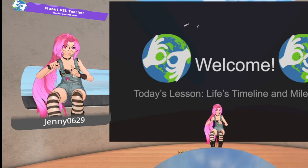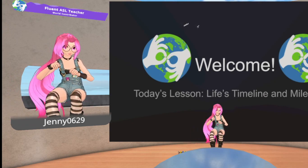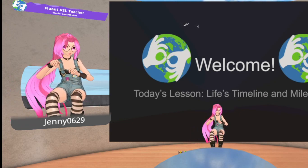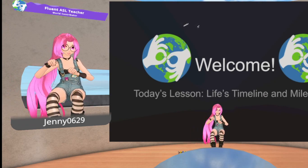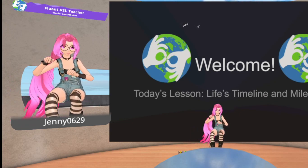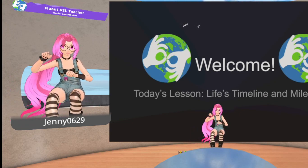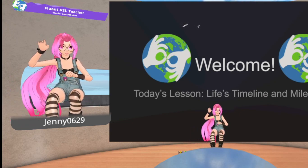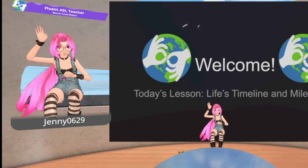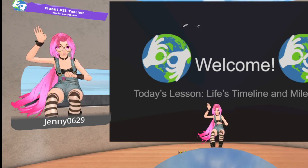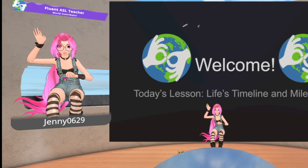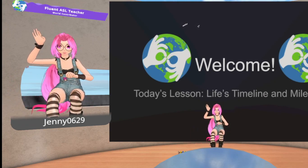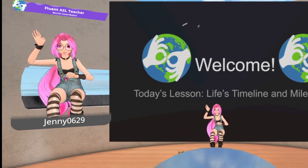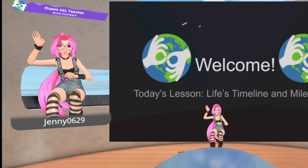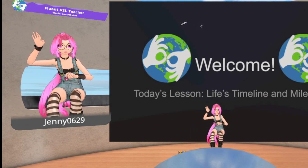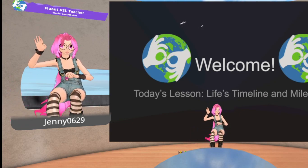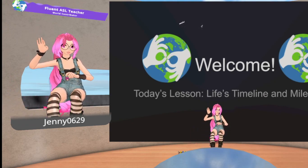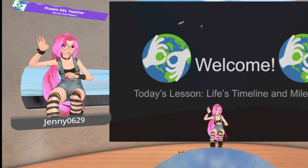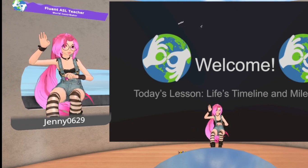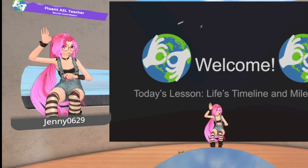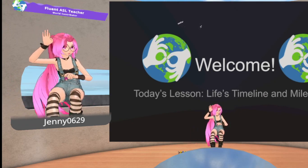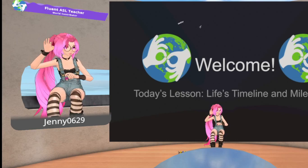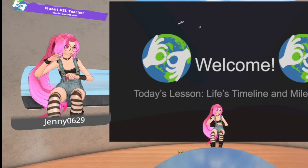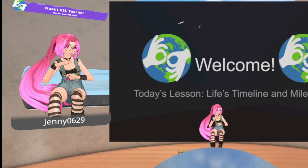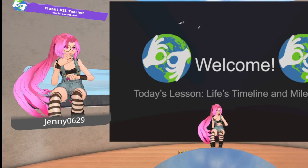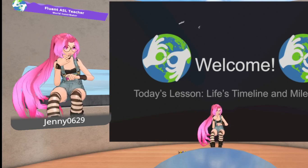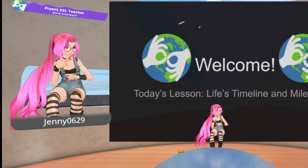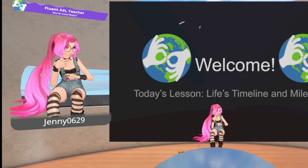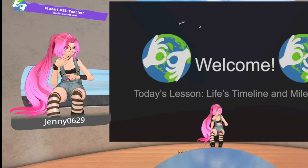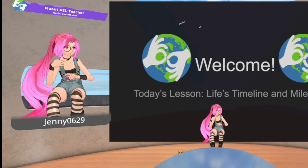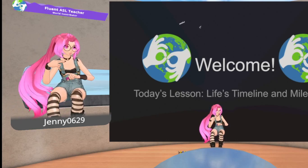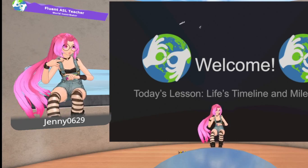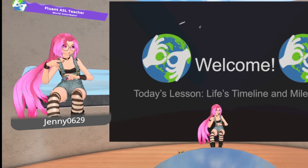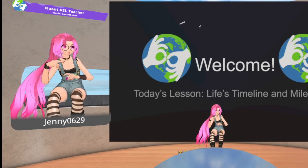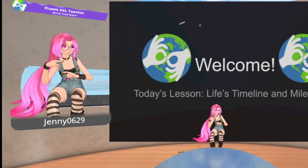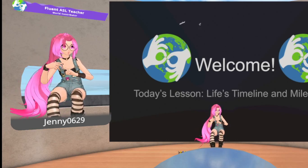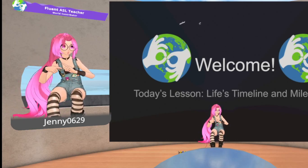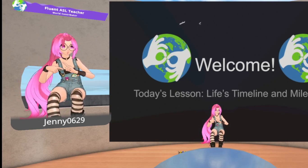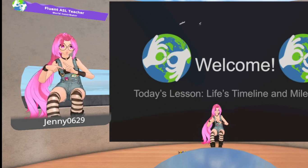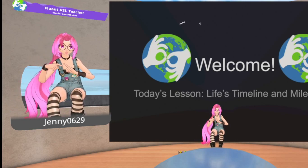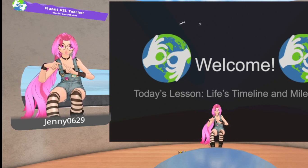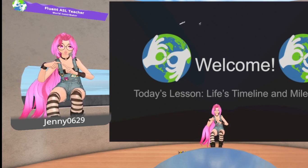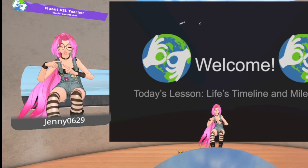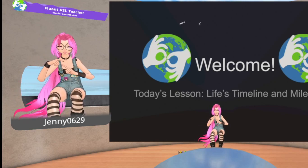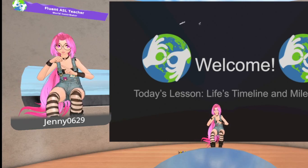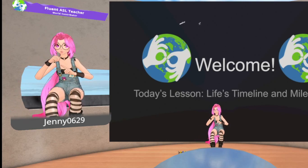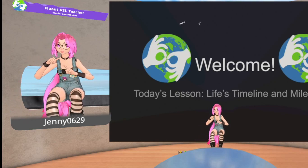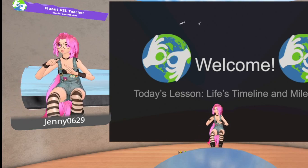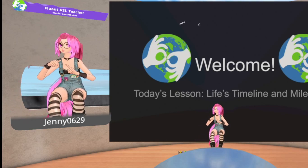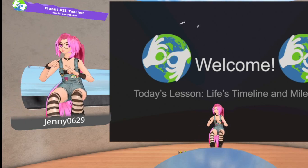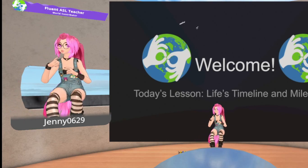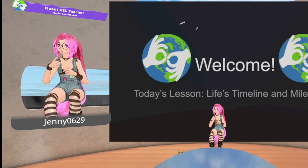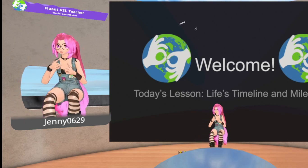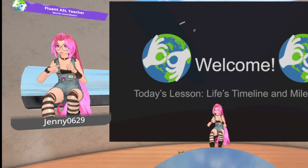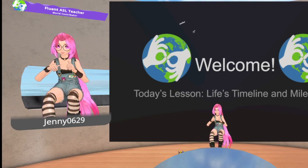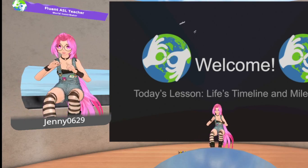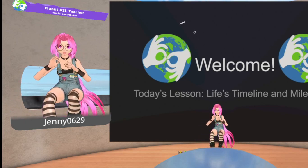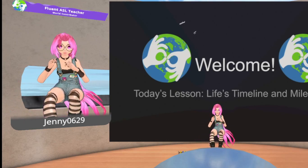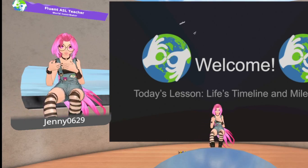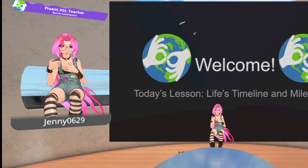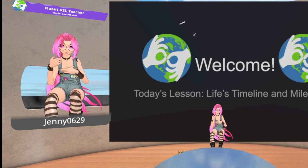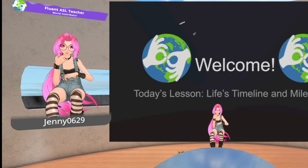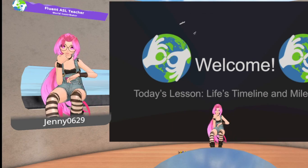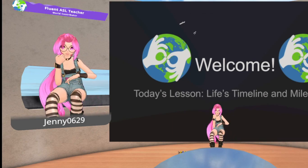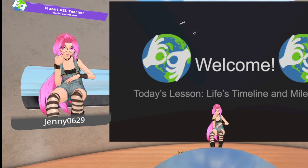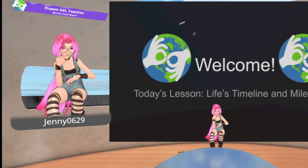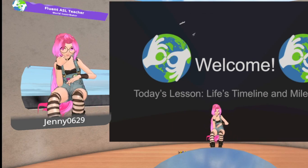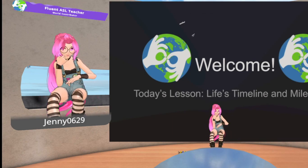say, you know, questions and you don't feel confident enough to sign, you're welcome to use your voice with that. But when it comes to most of like the